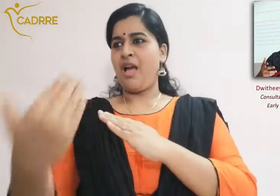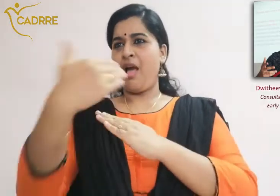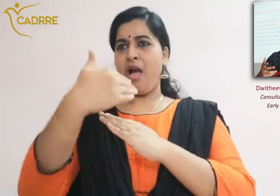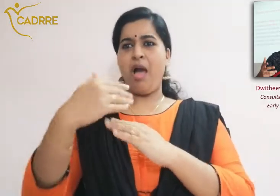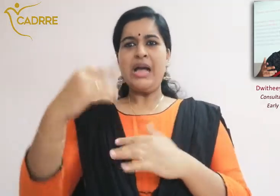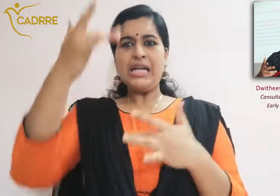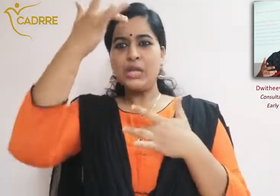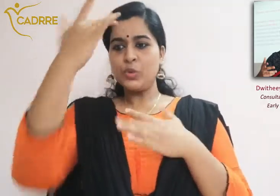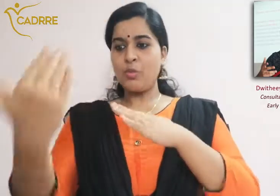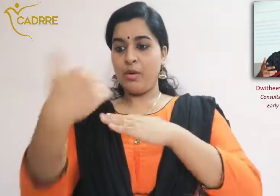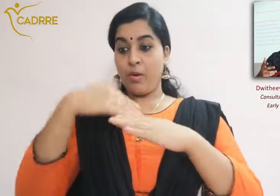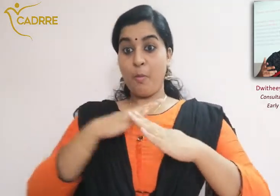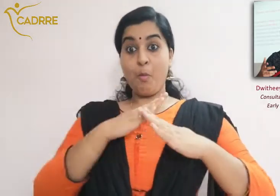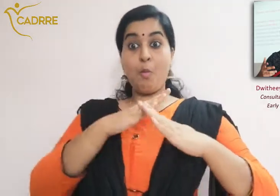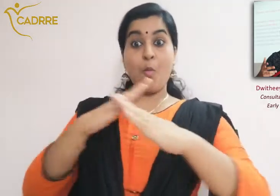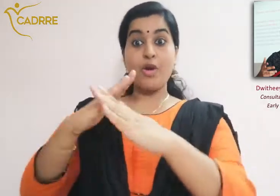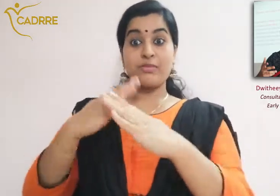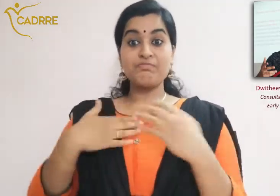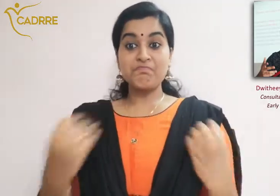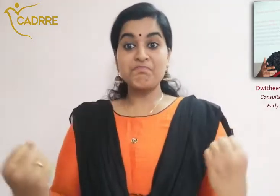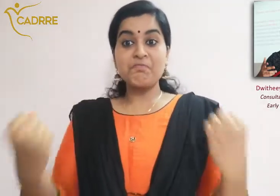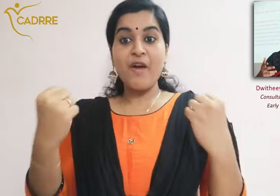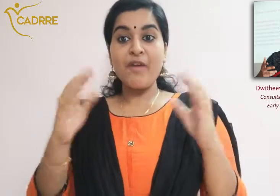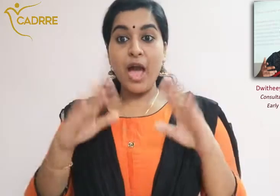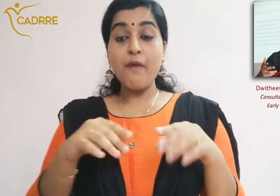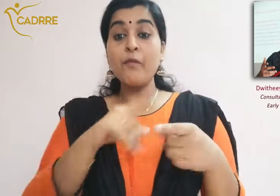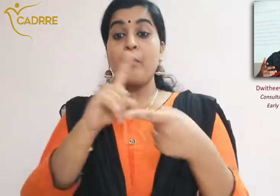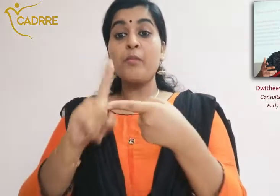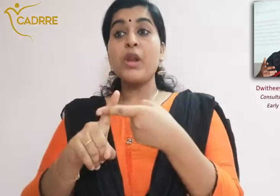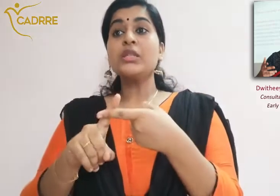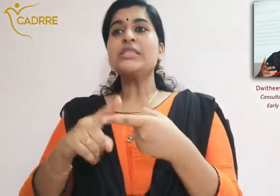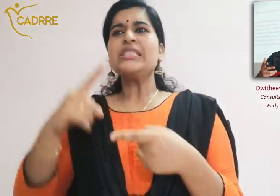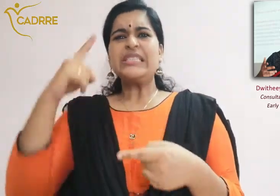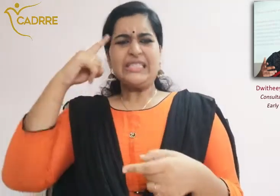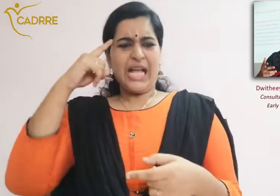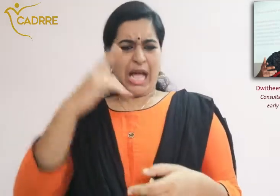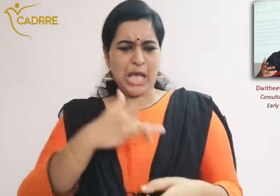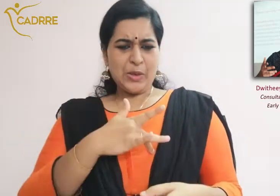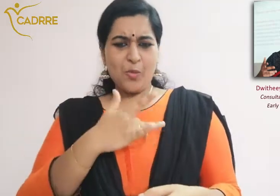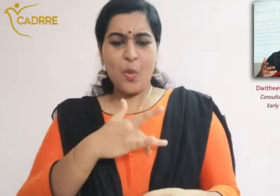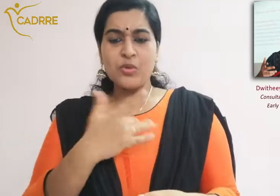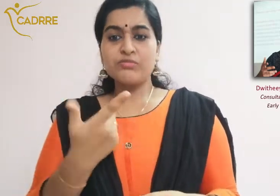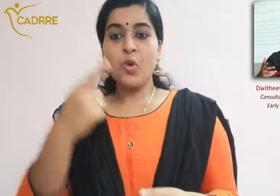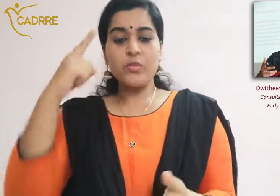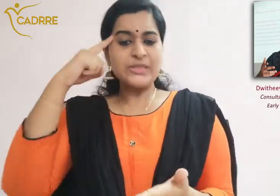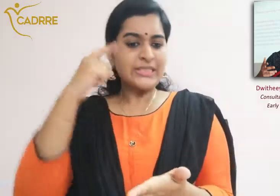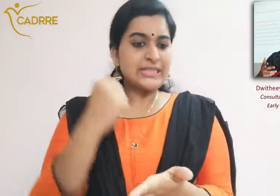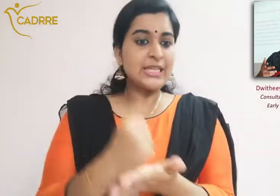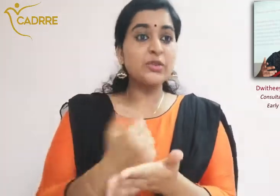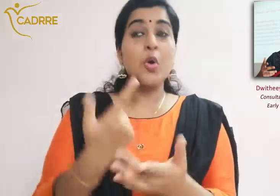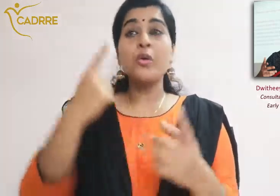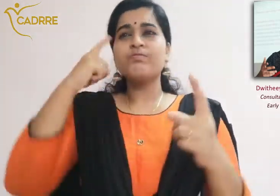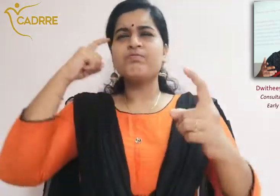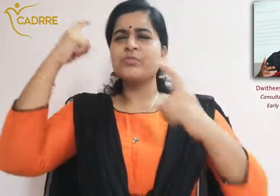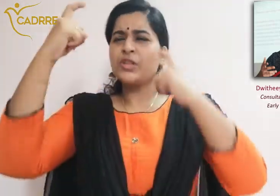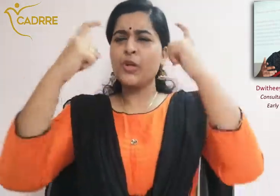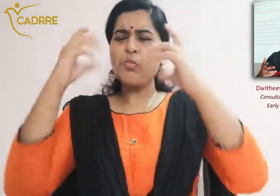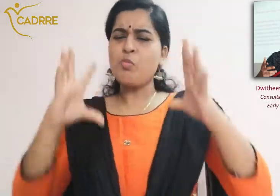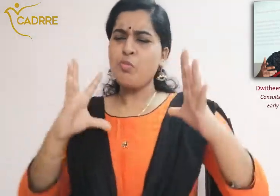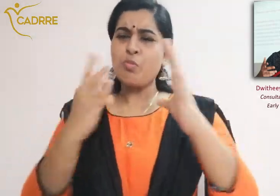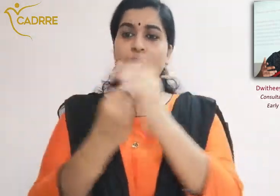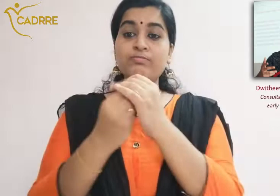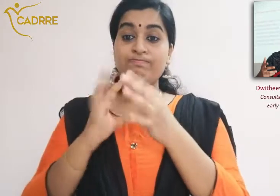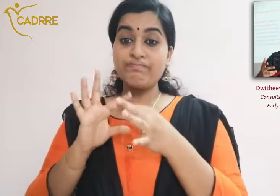mental functions like, say, emotionality, decision making, and almost all your